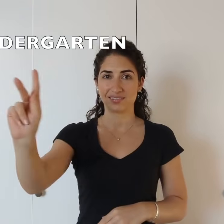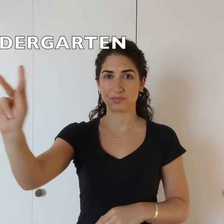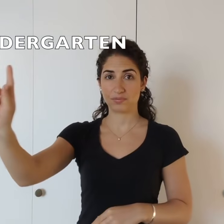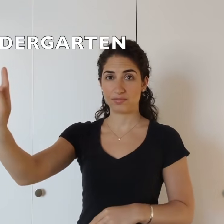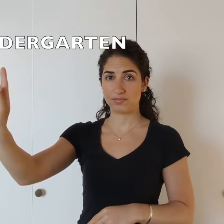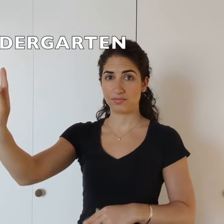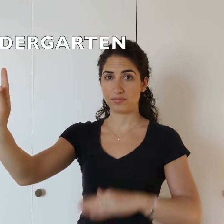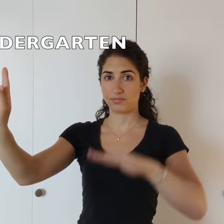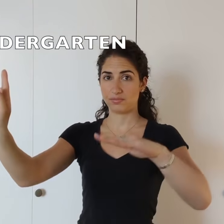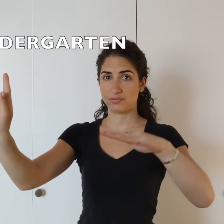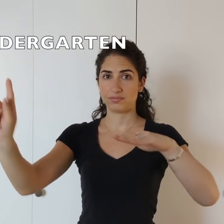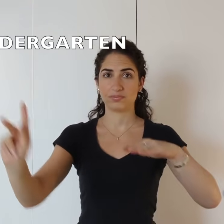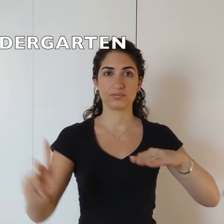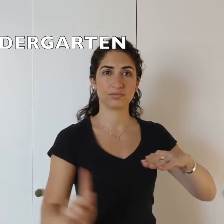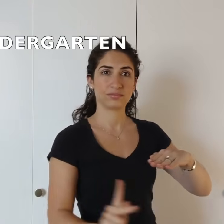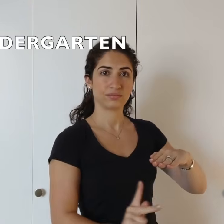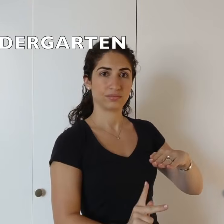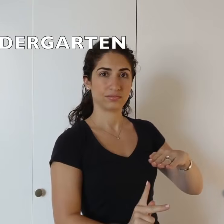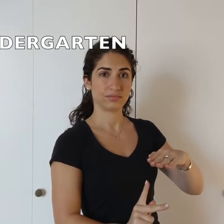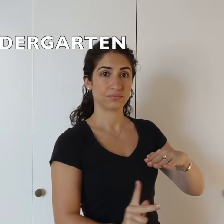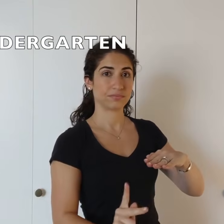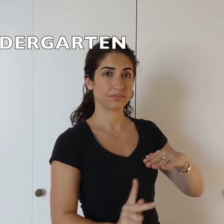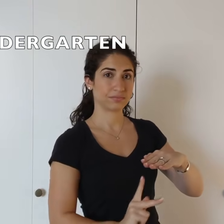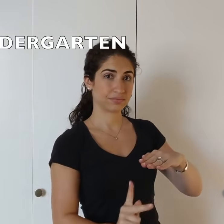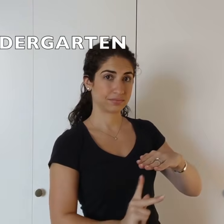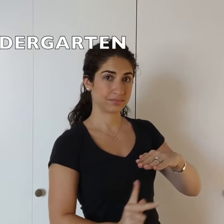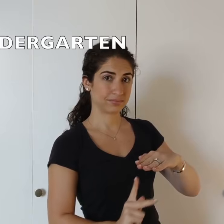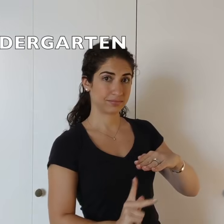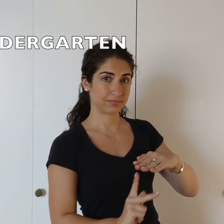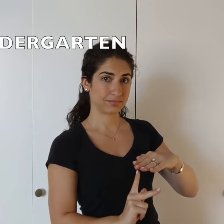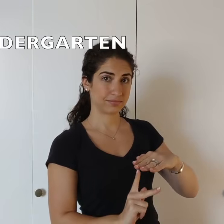it's a K hand shape under the opposite palm, kindergarten,